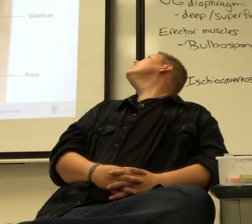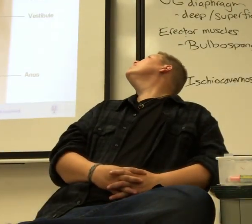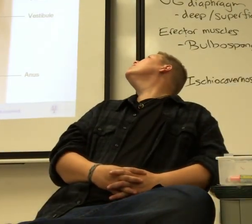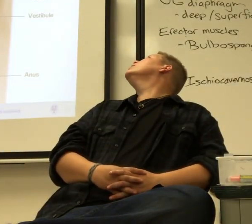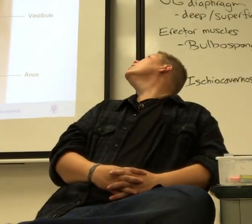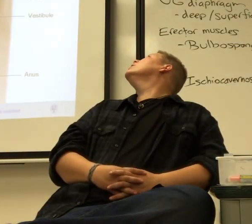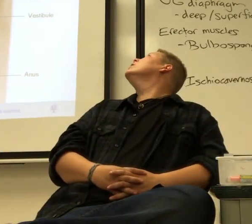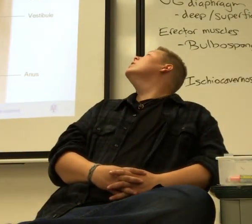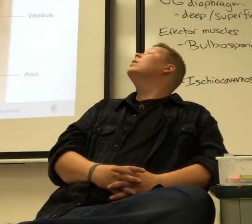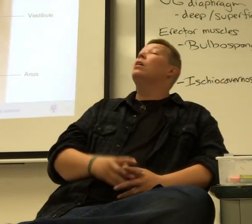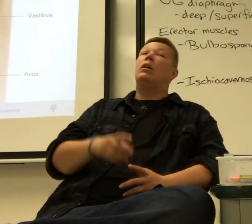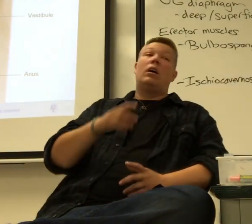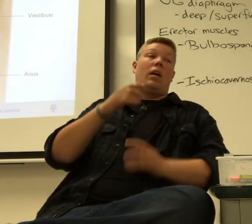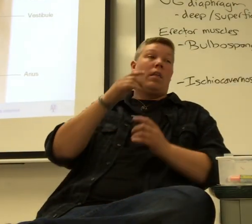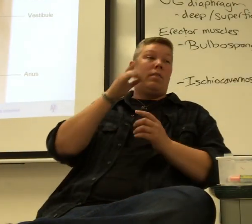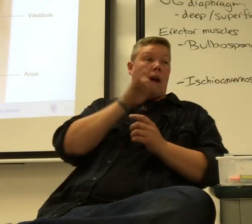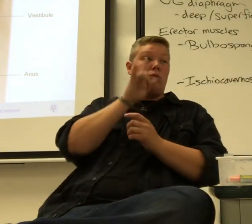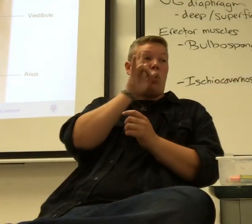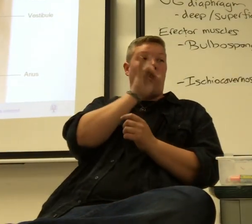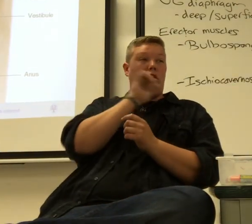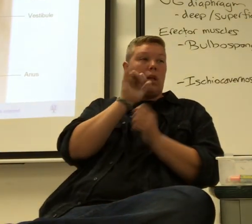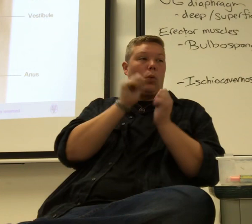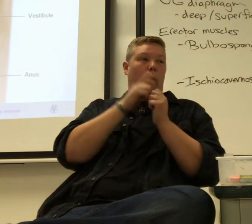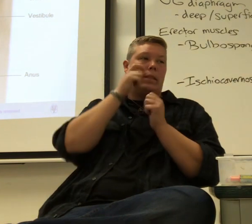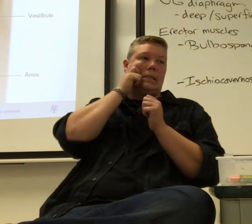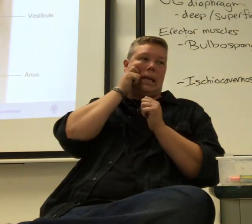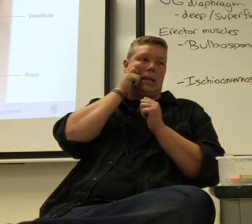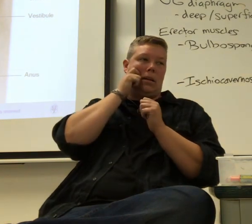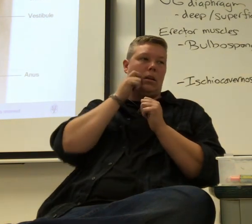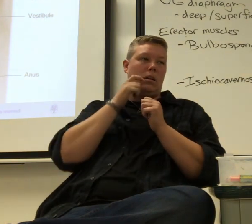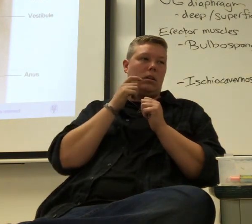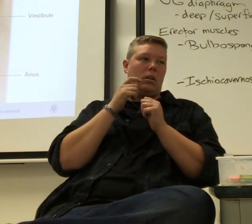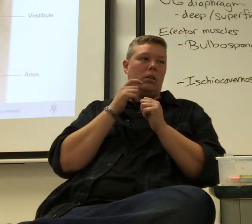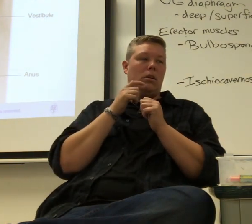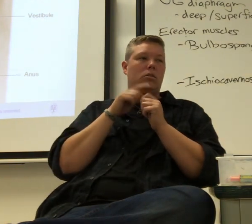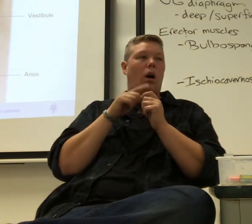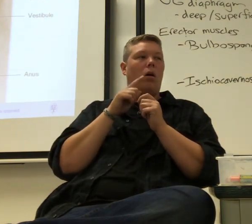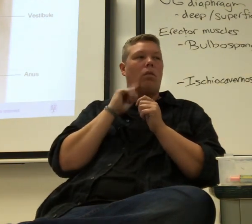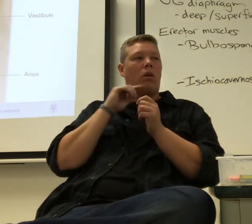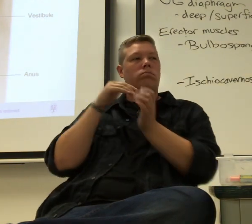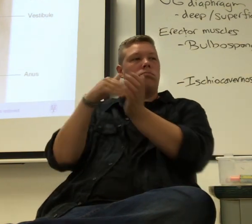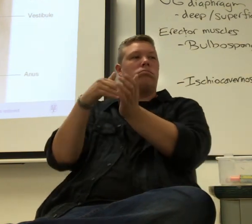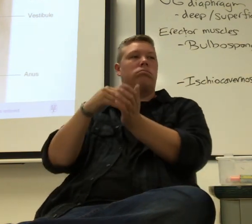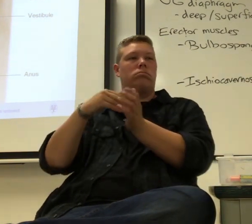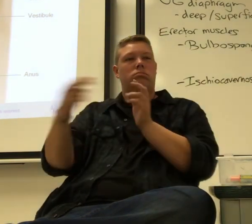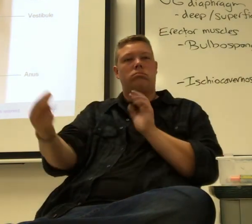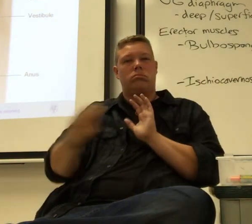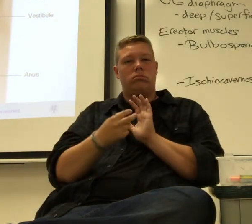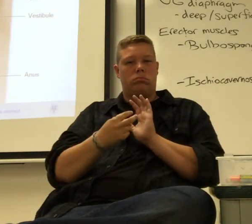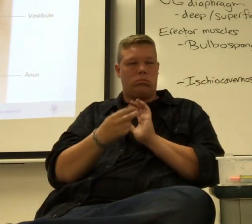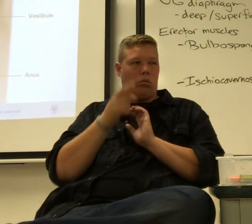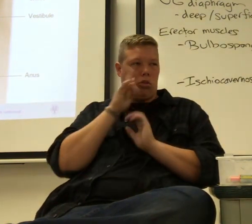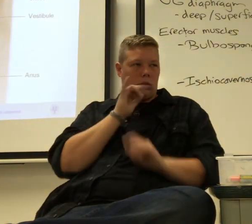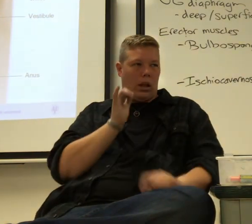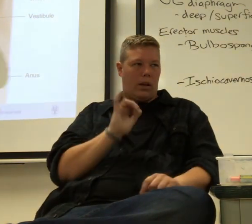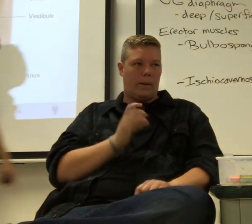If you put the skin back on, this is the view of the obstetrician. And I'm going to teach some of the other structures there.